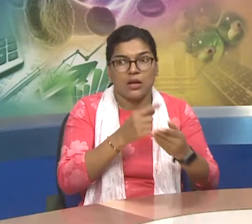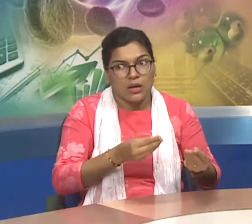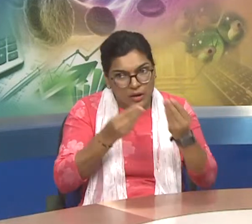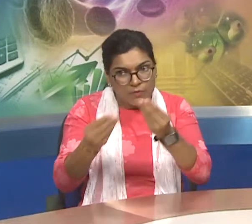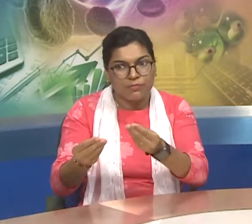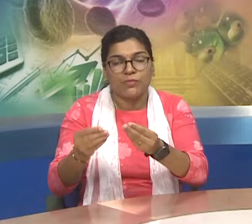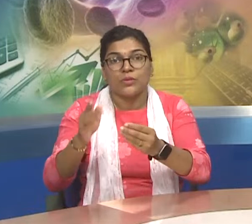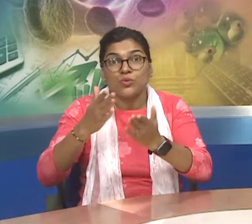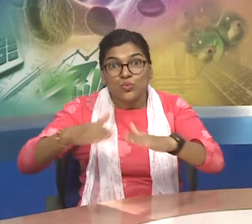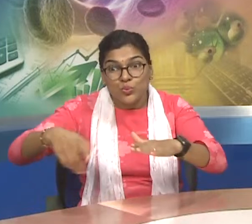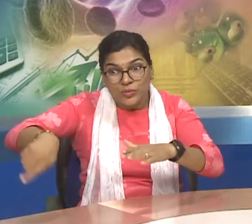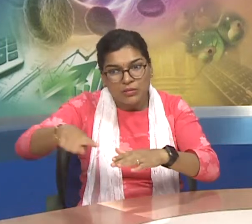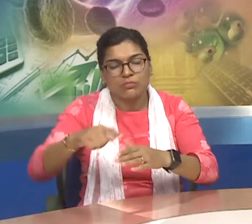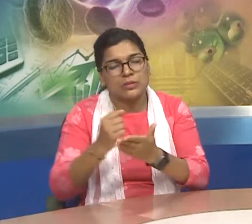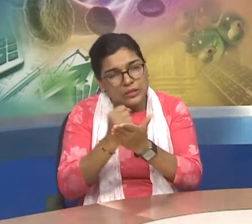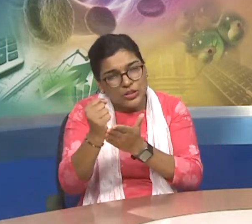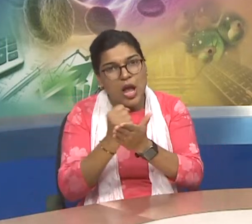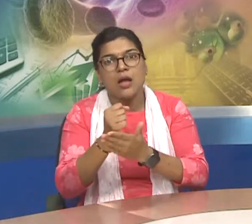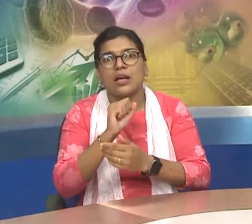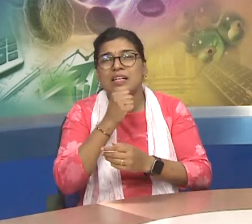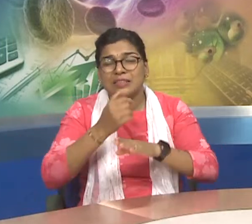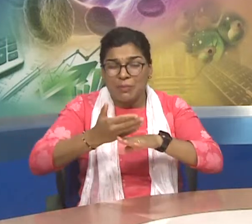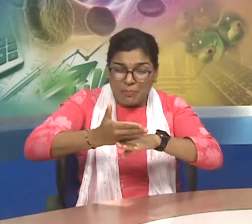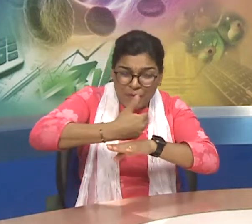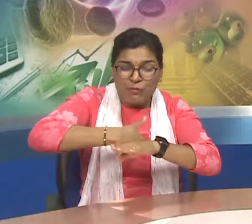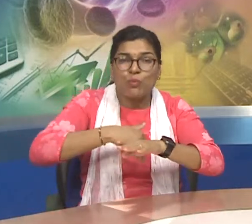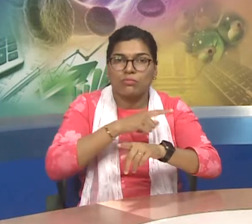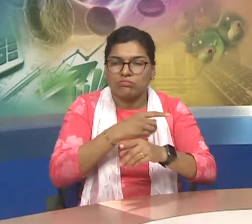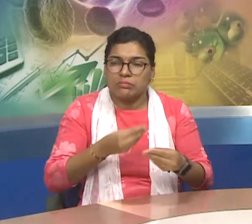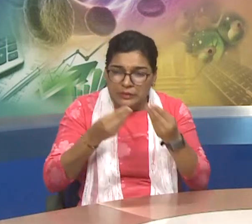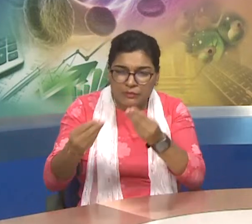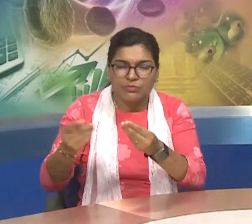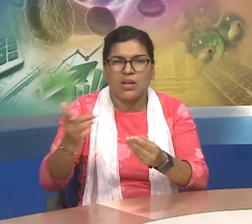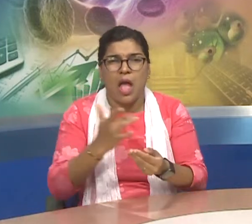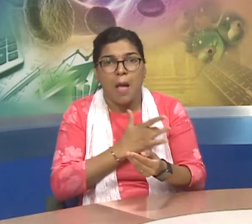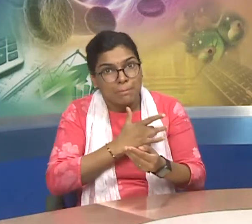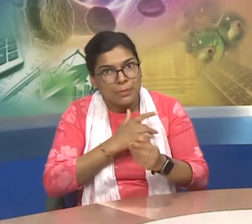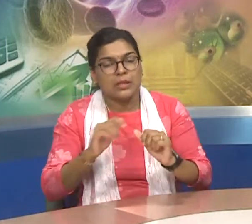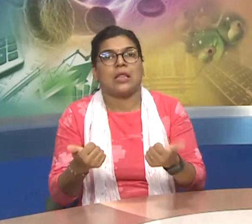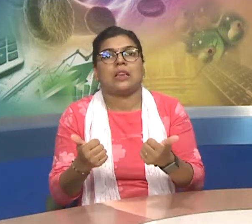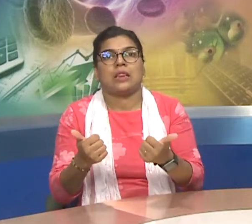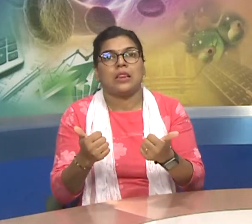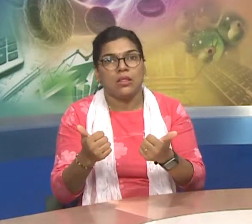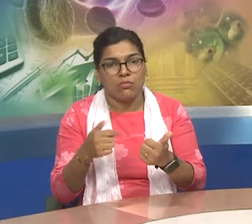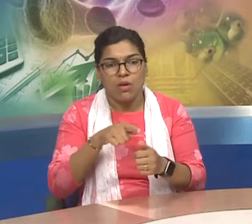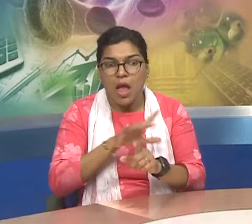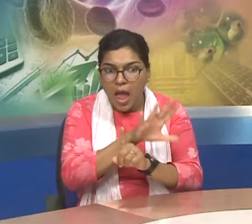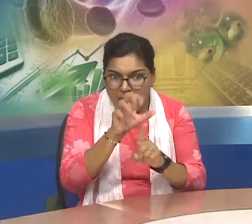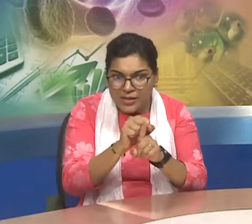they endeavor to cultivate reading habits among the children at an early age.